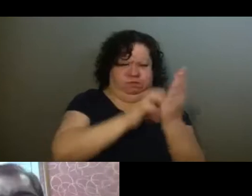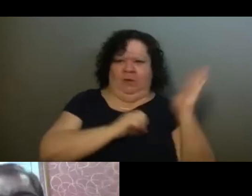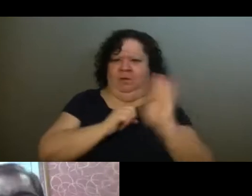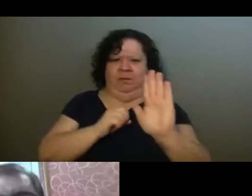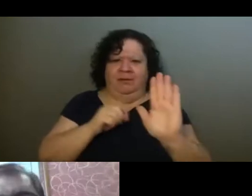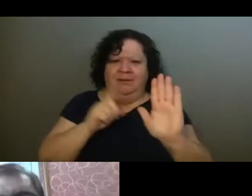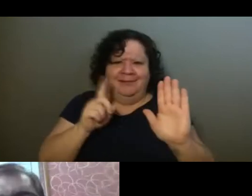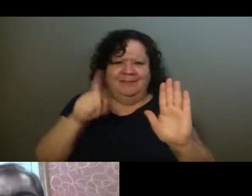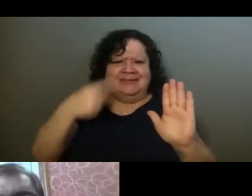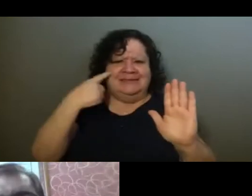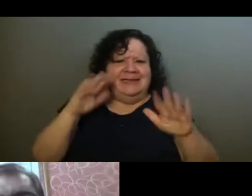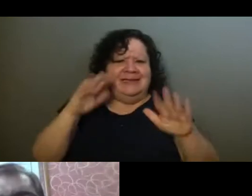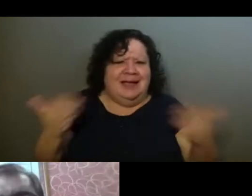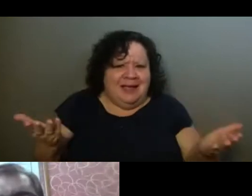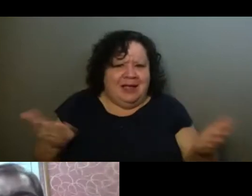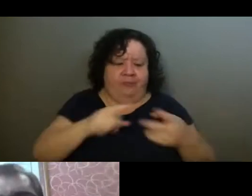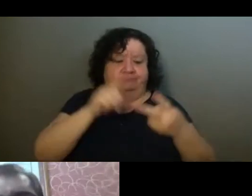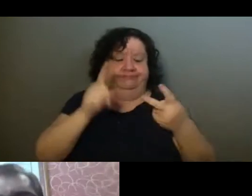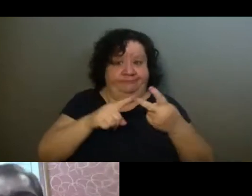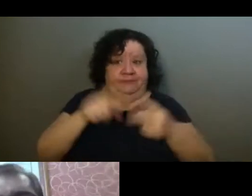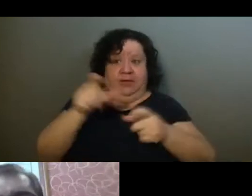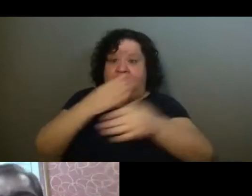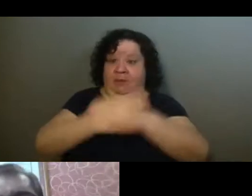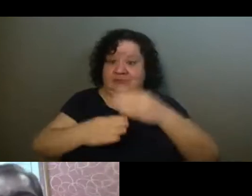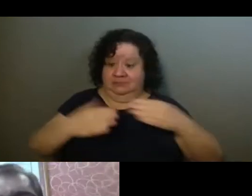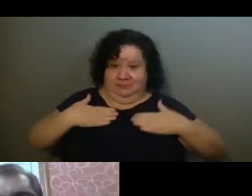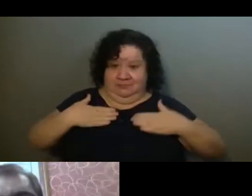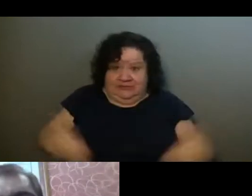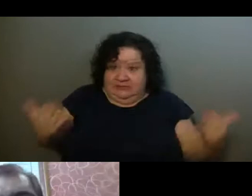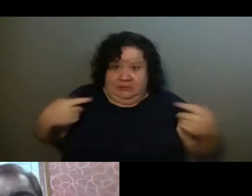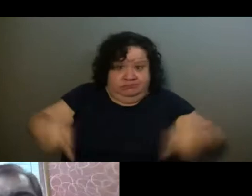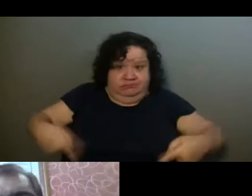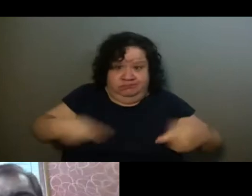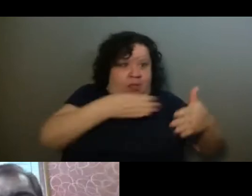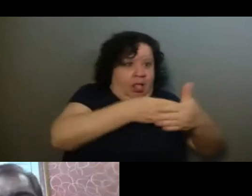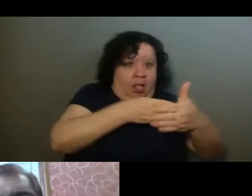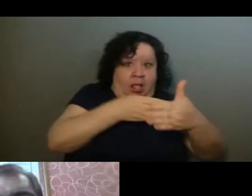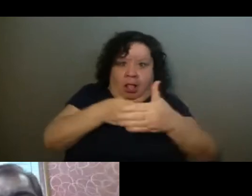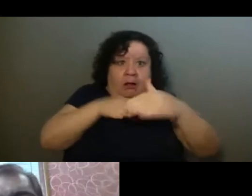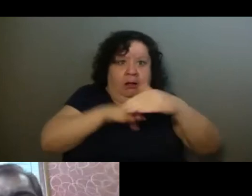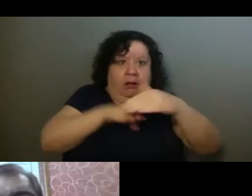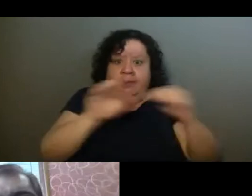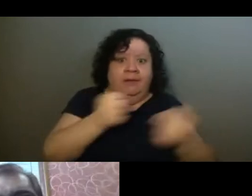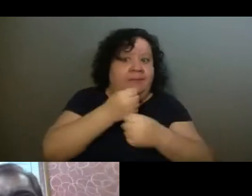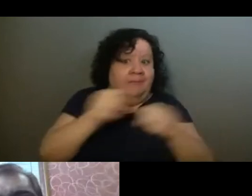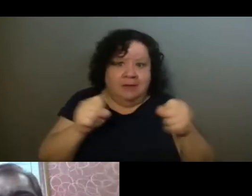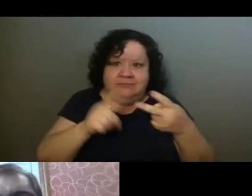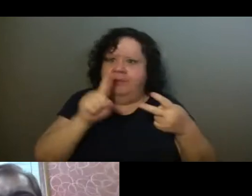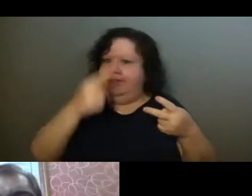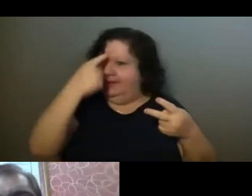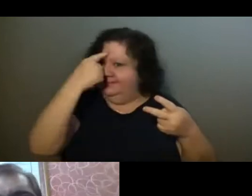we need some additional mechanisms to ensure that the proactive supports provided to